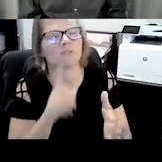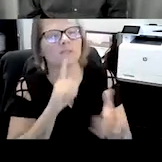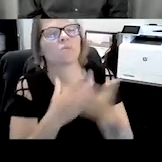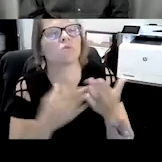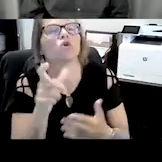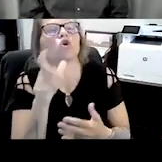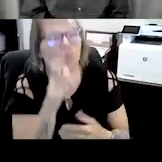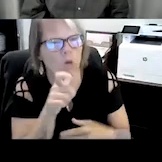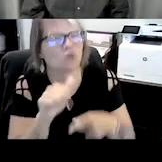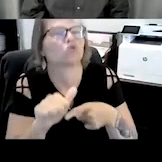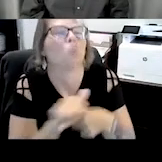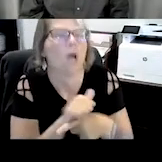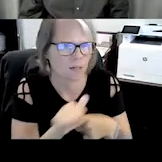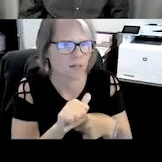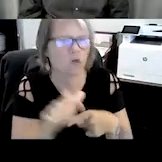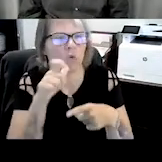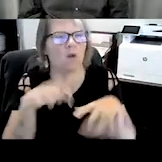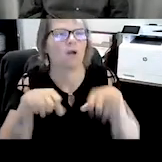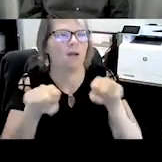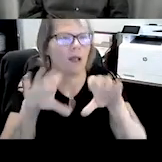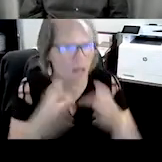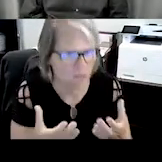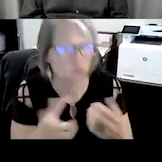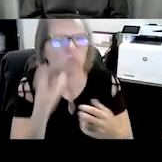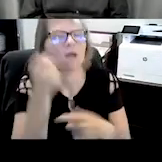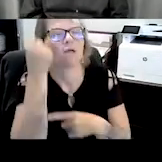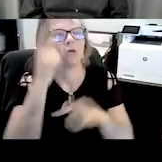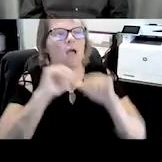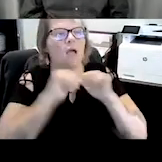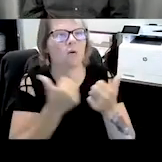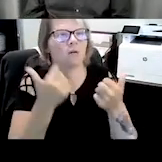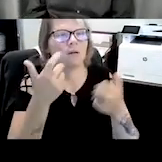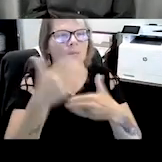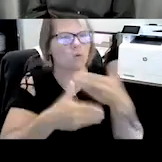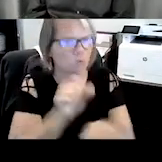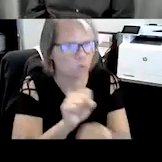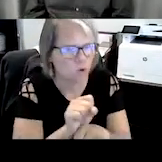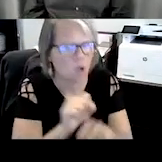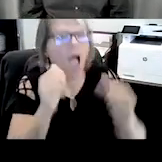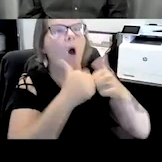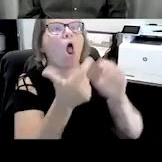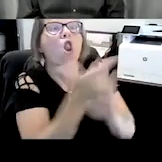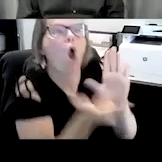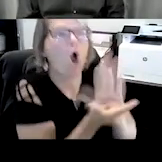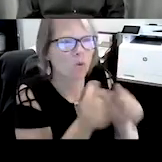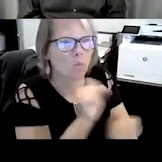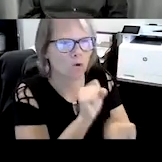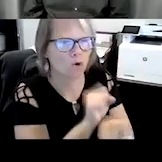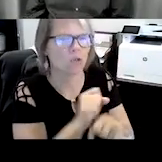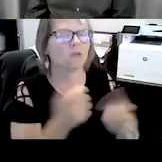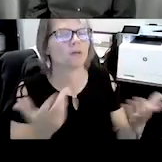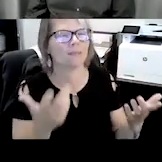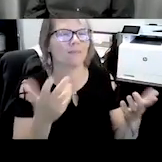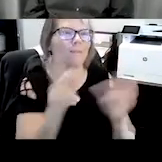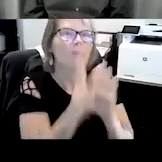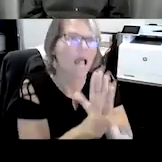an interpreter isn't just someone who can sign. An interpreter is somebody who is trained, has taken coursework, and understands how